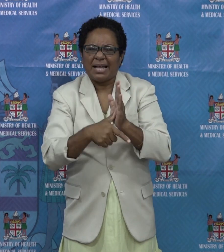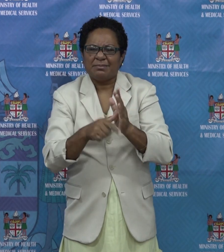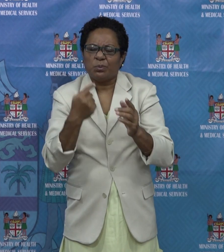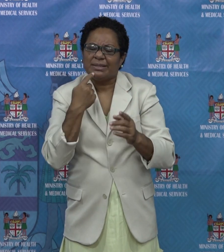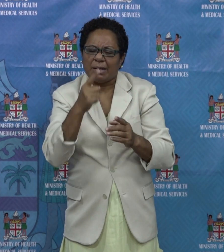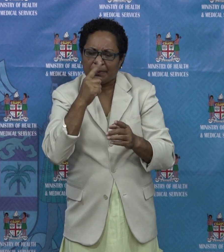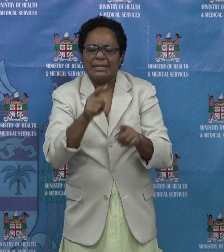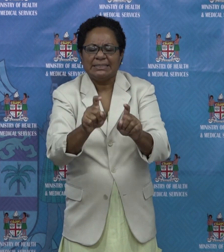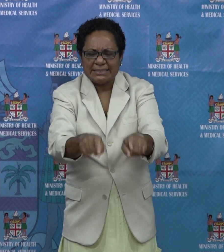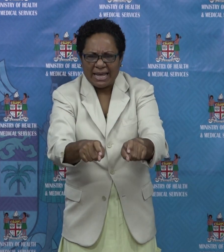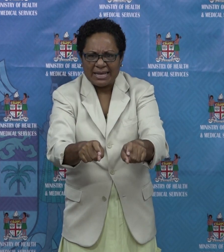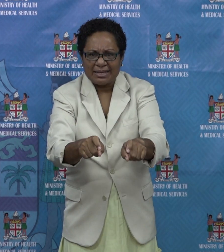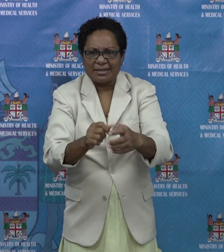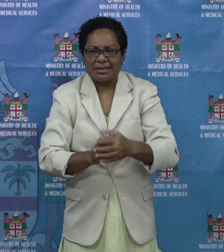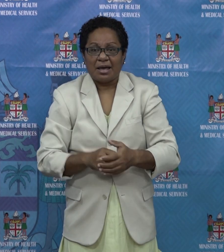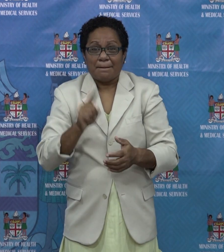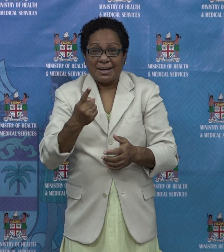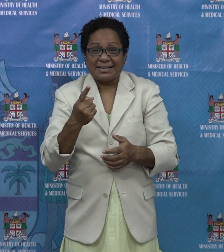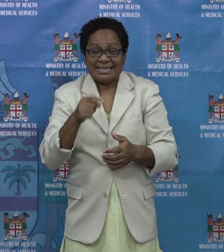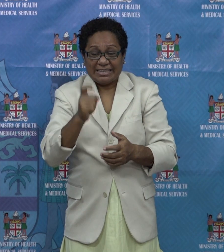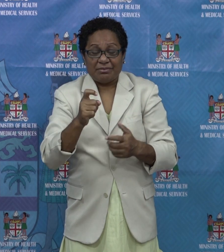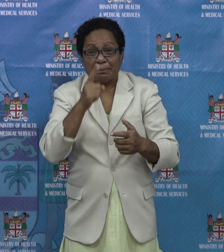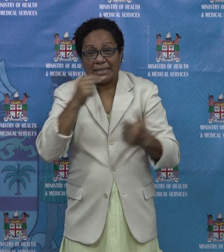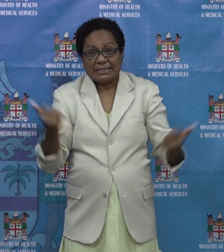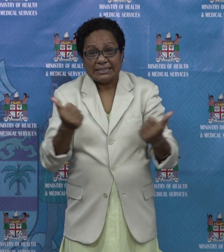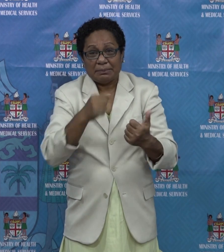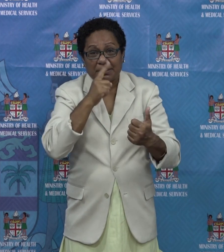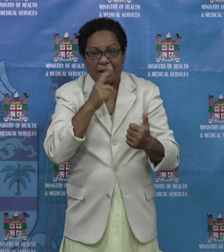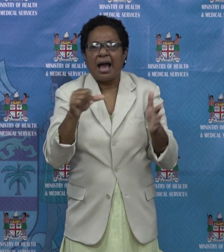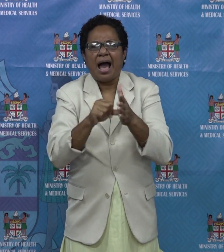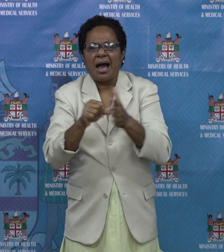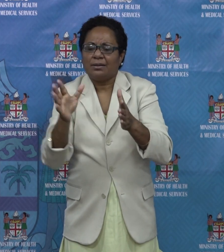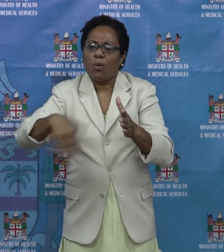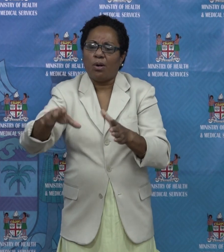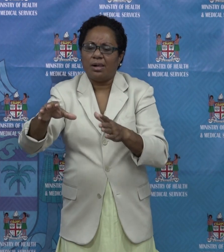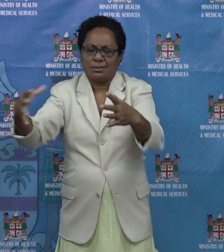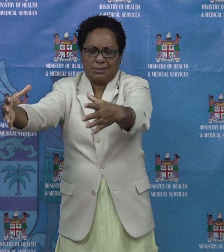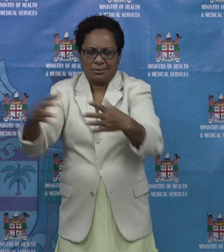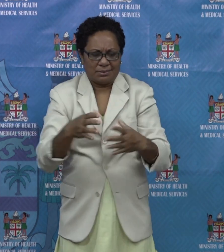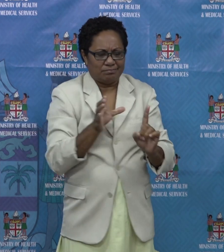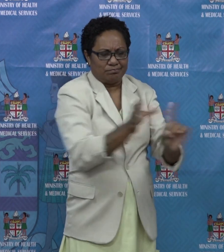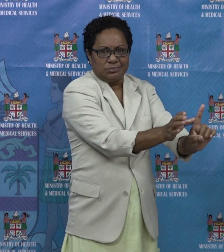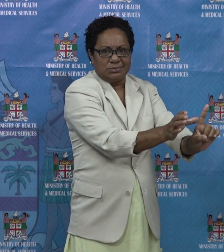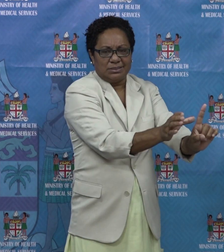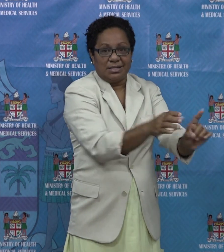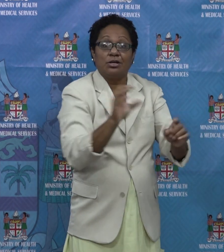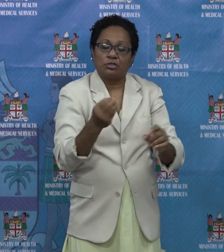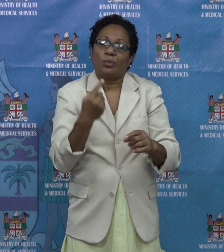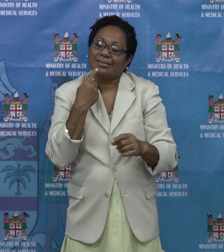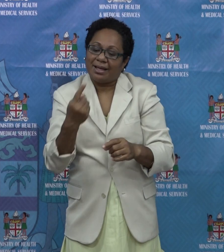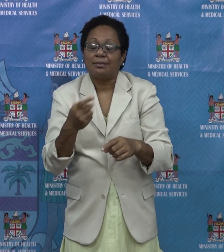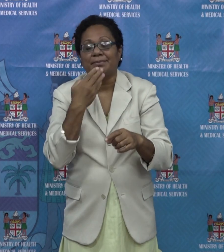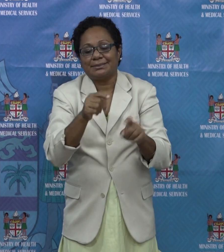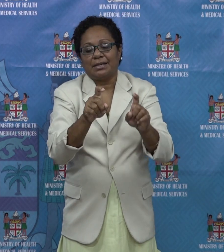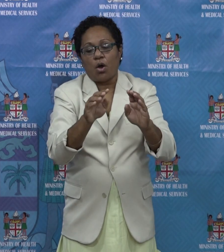at home. When we have a few hundred people, it's very difficult for the Ministry of Health to put them all into quarantine facilities. So we ask them to home isolate.